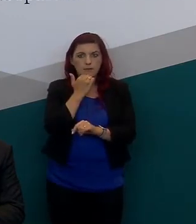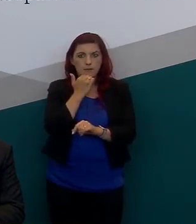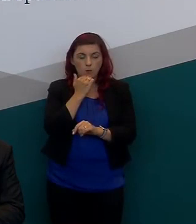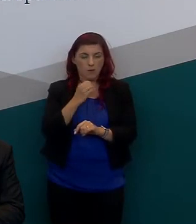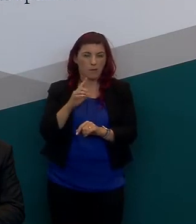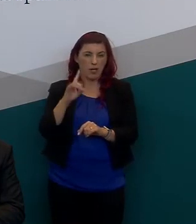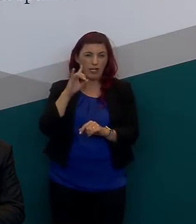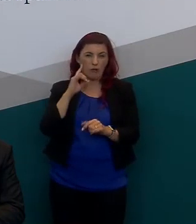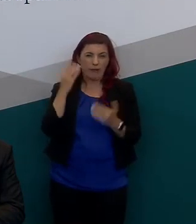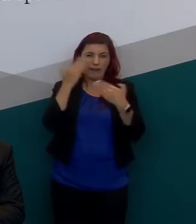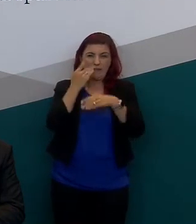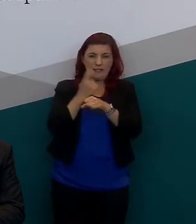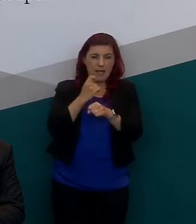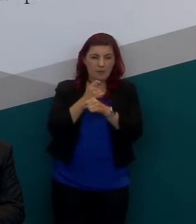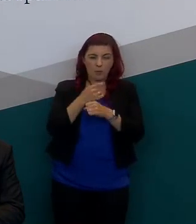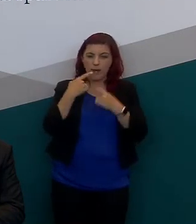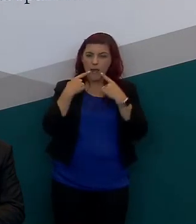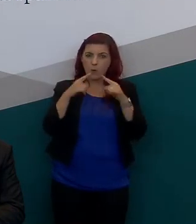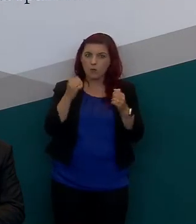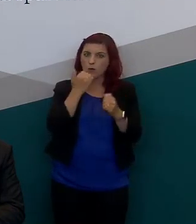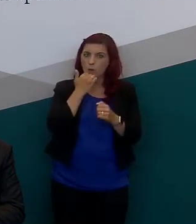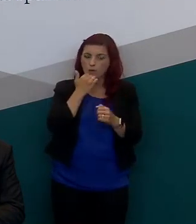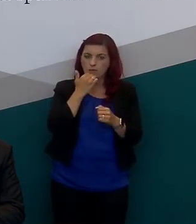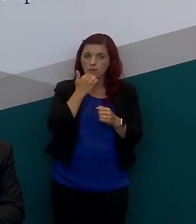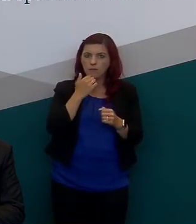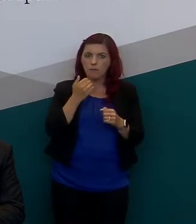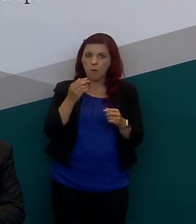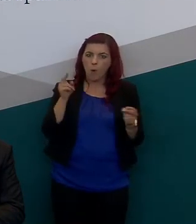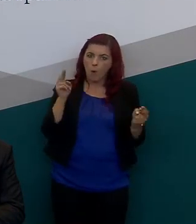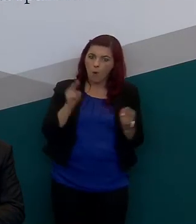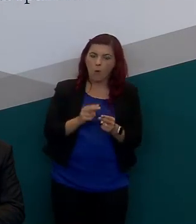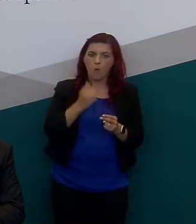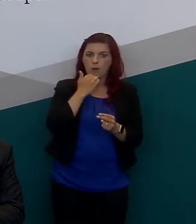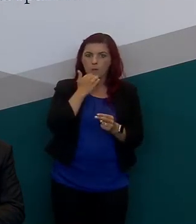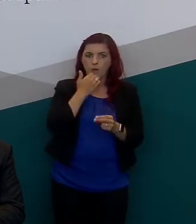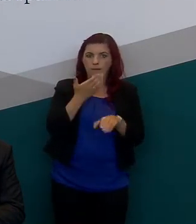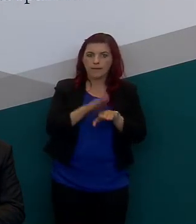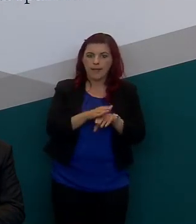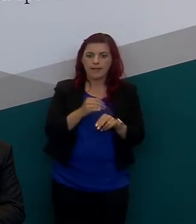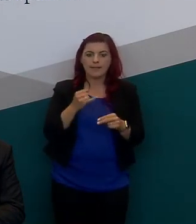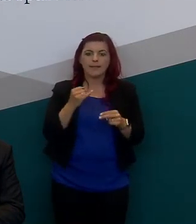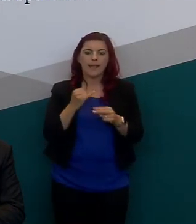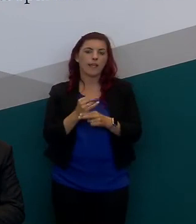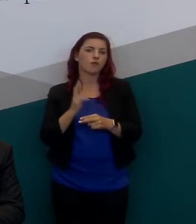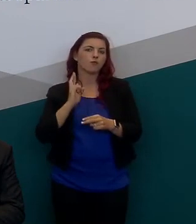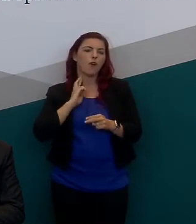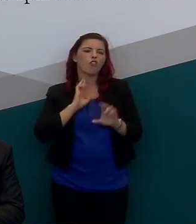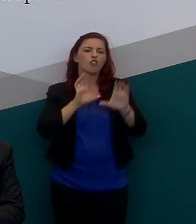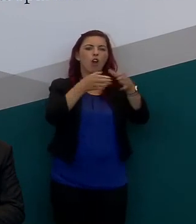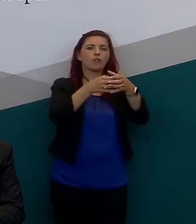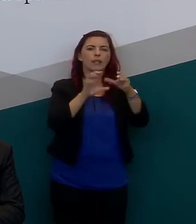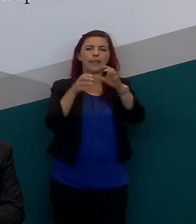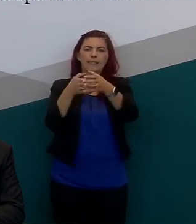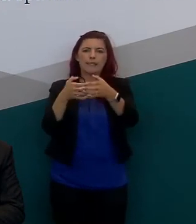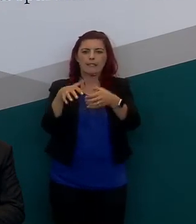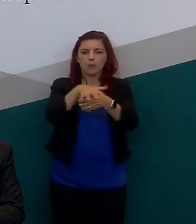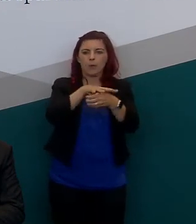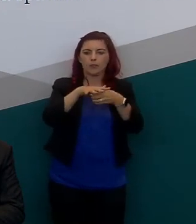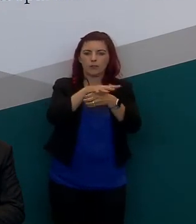briefings, and very low numbers of deaths in residential or congregated settings at this point.